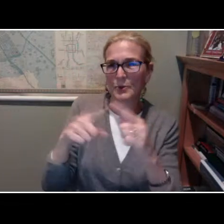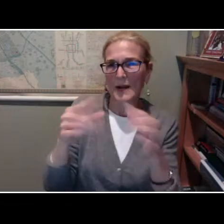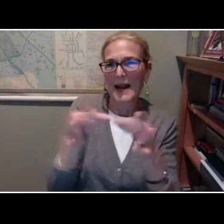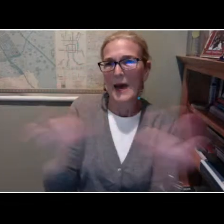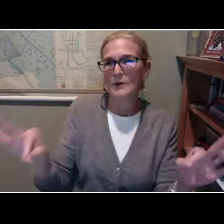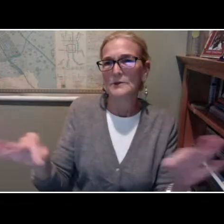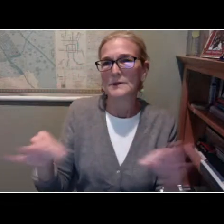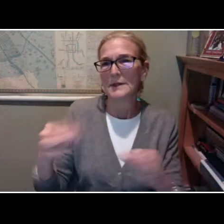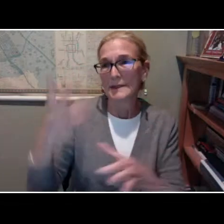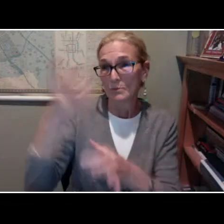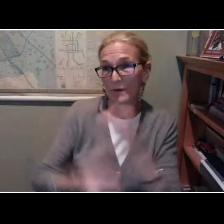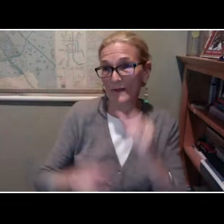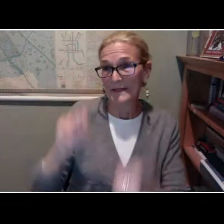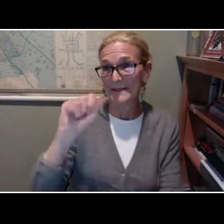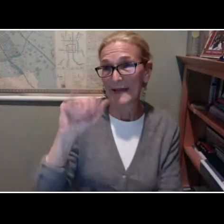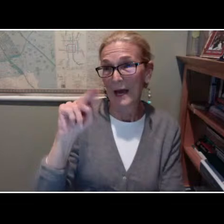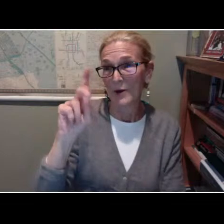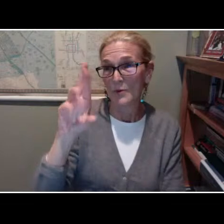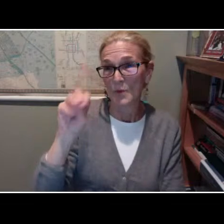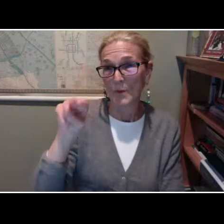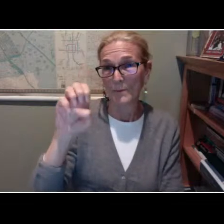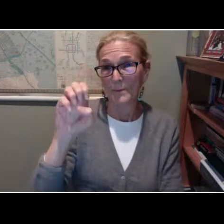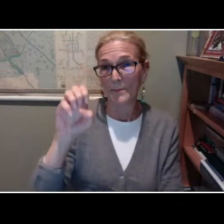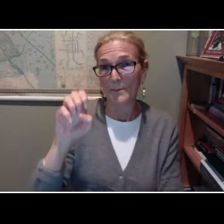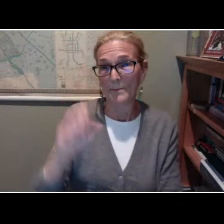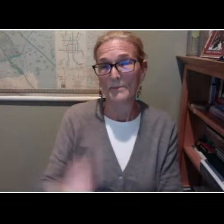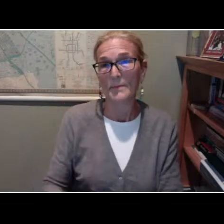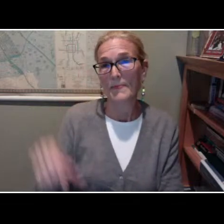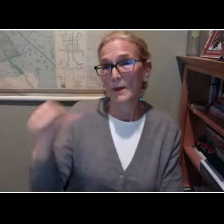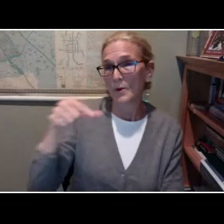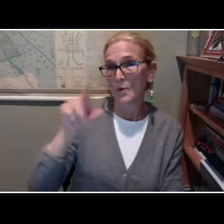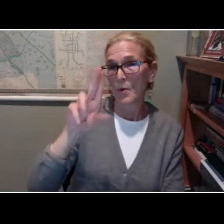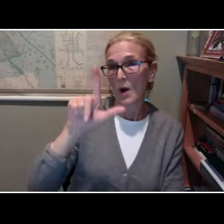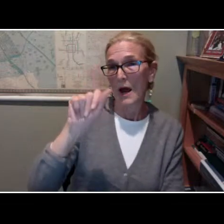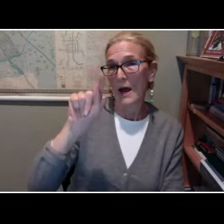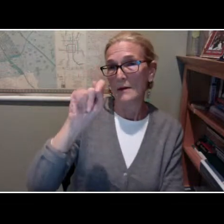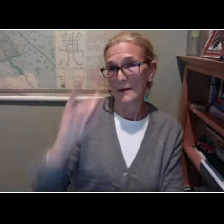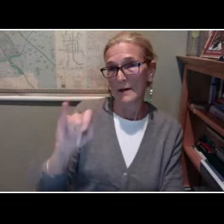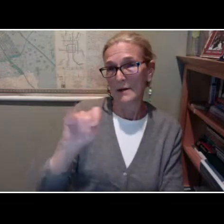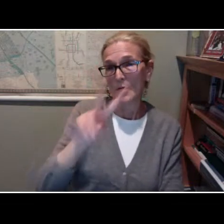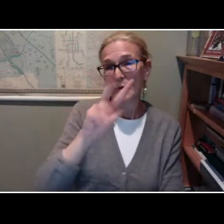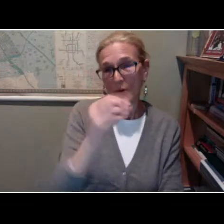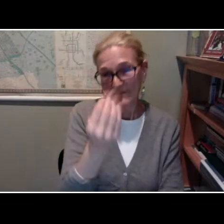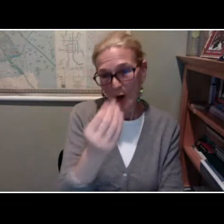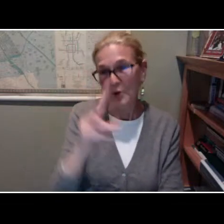Lack of ineffective access to language deprivation syndrome.